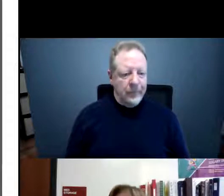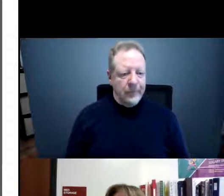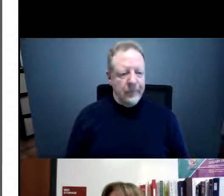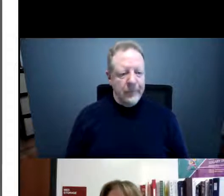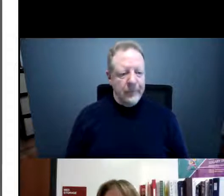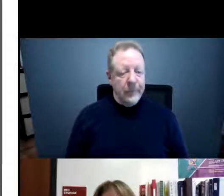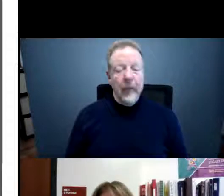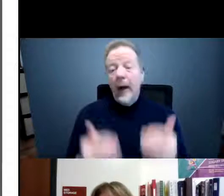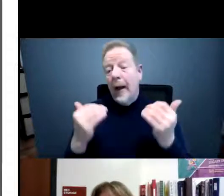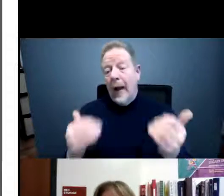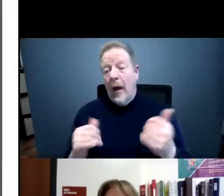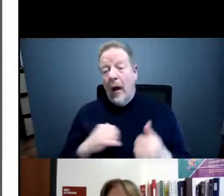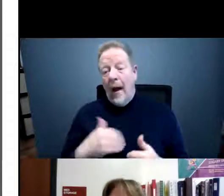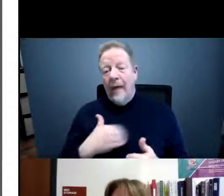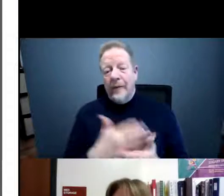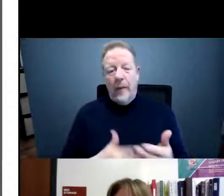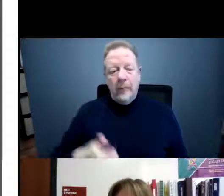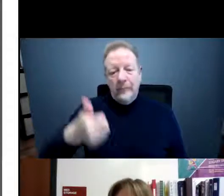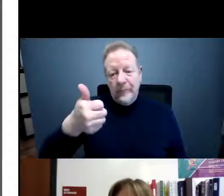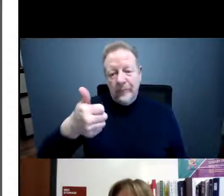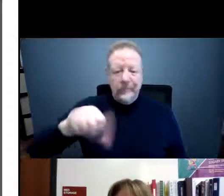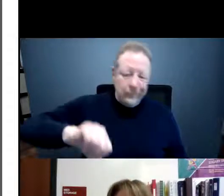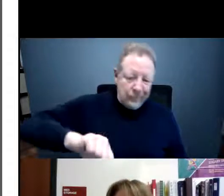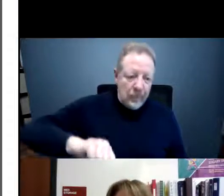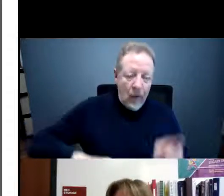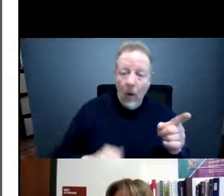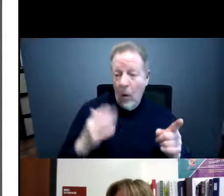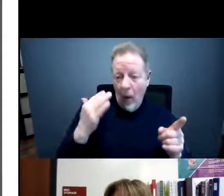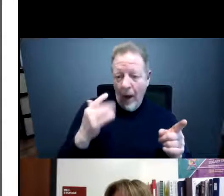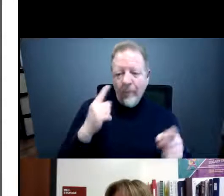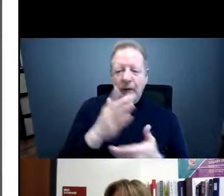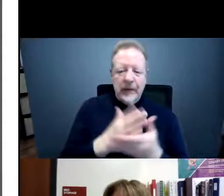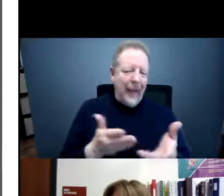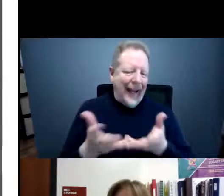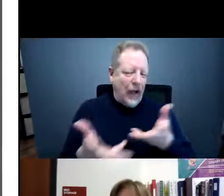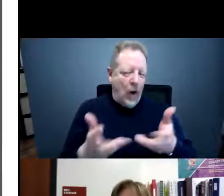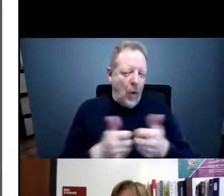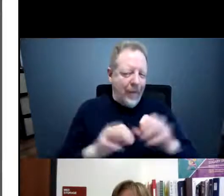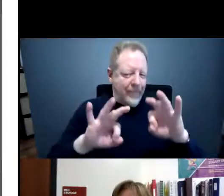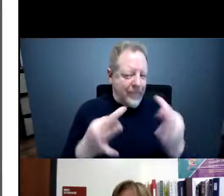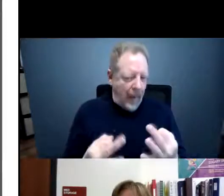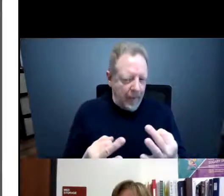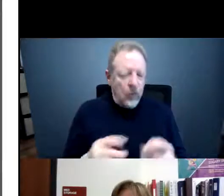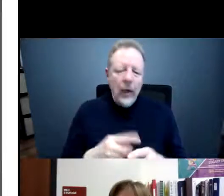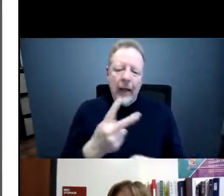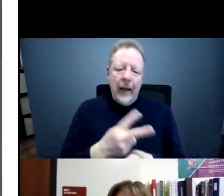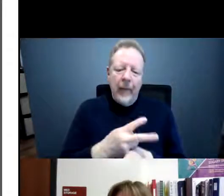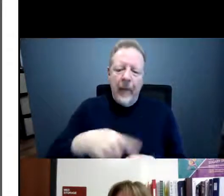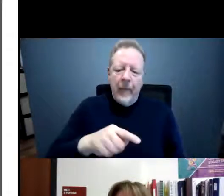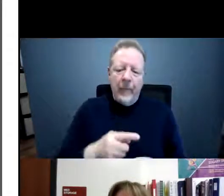Then I just had some thumbs up, some thumbs down, just for some interaction with the families to keep them engaged.